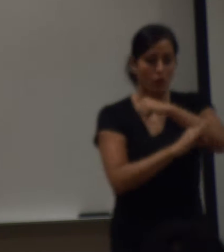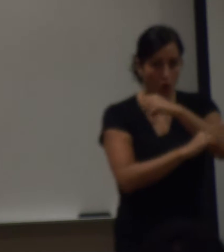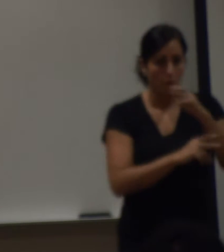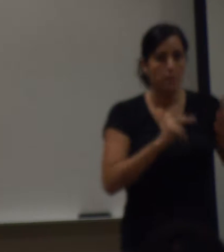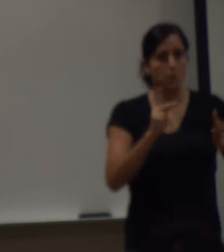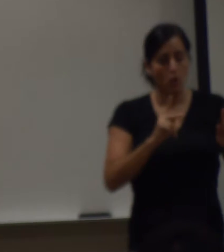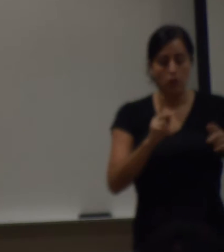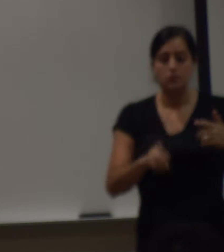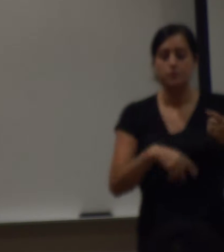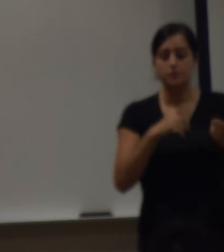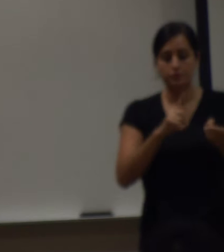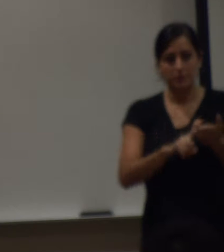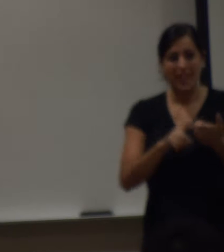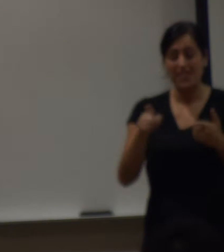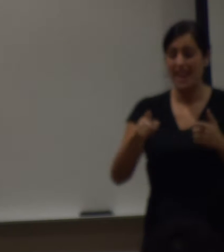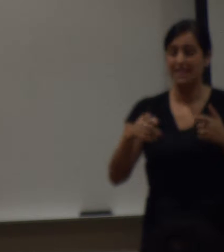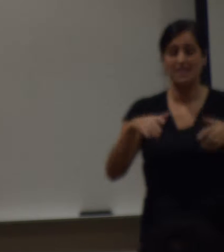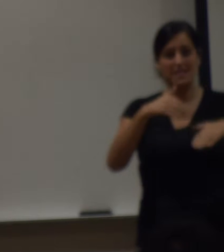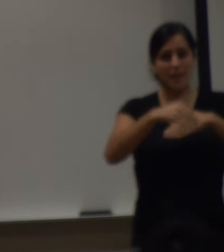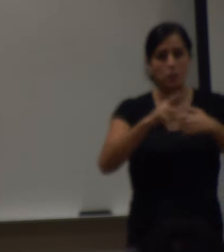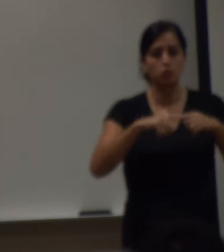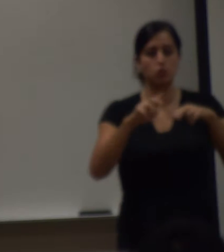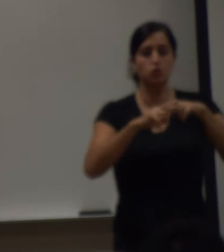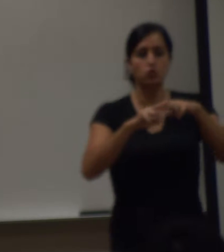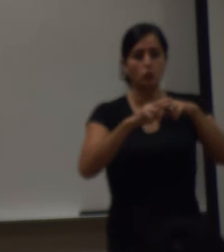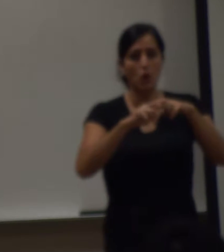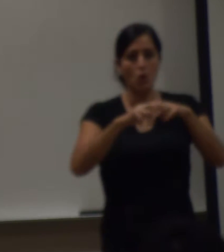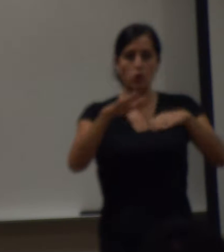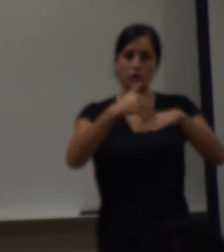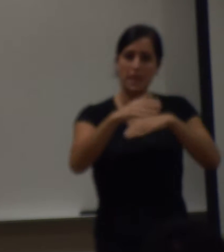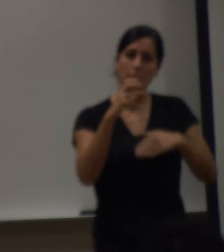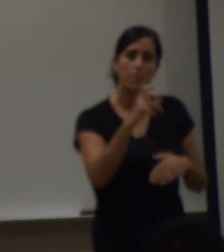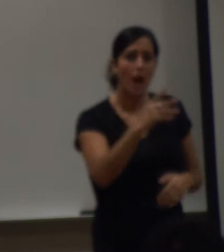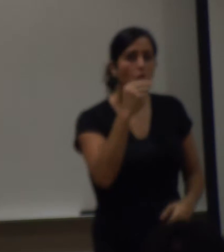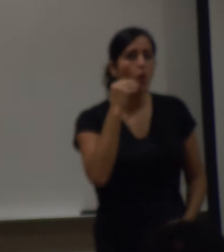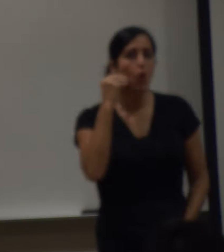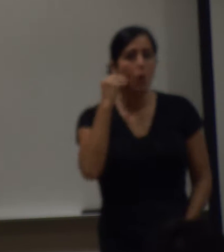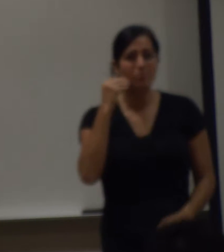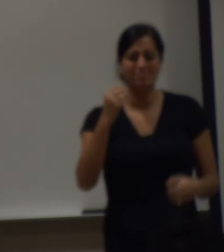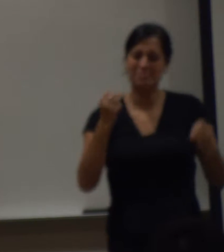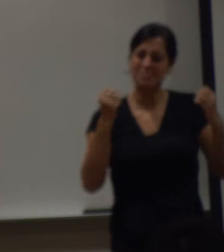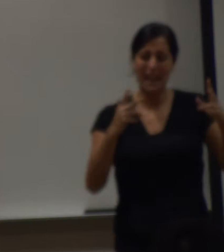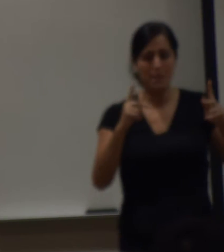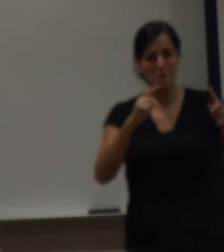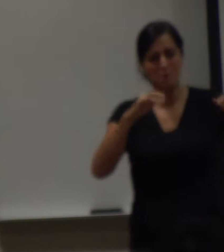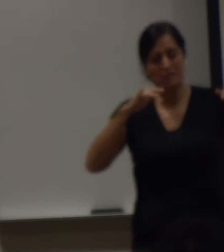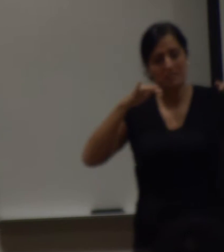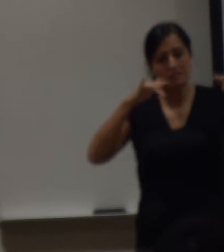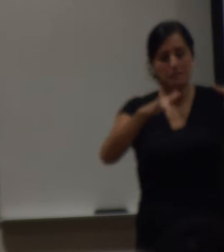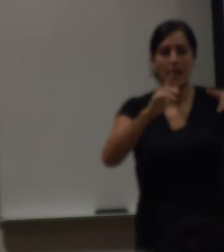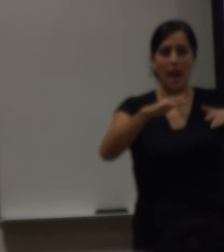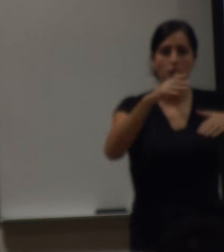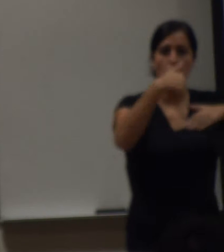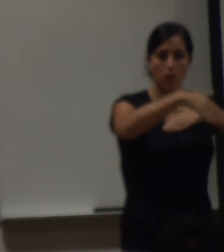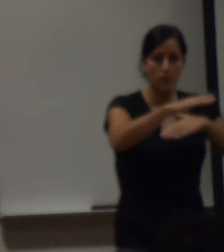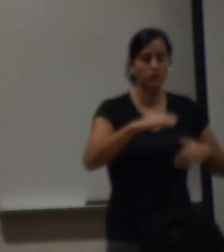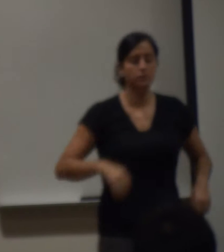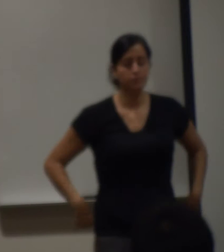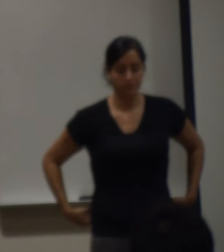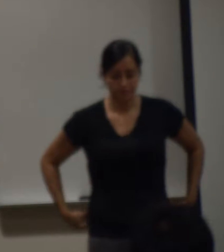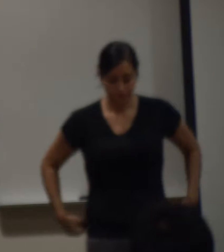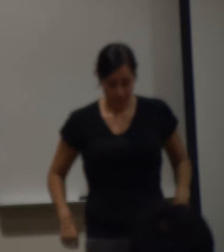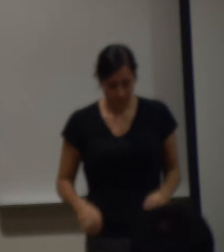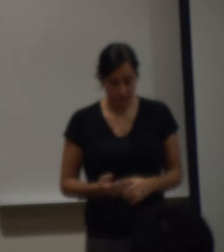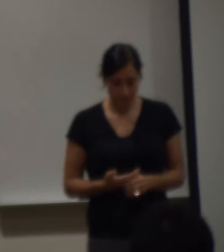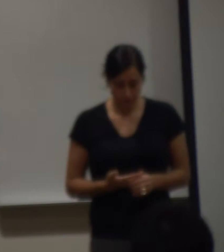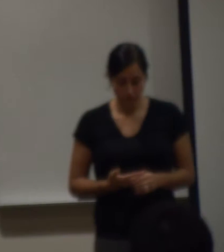Railway stations were teeming with both migrants and many of them Americans who were caught up, as they are being